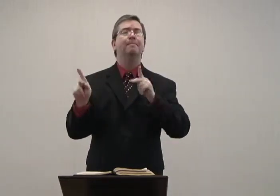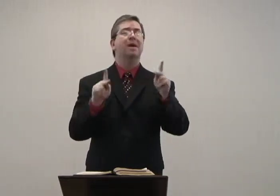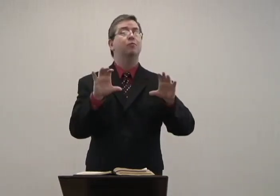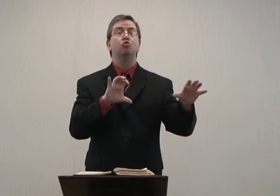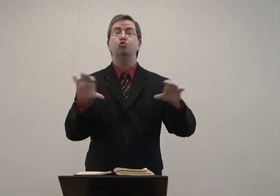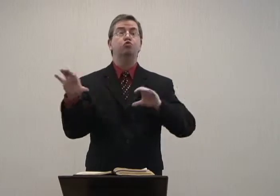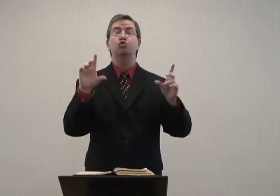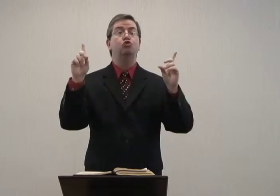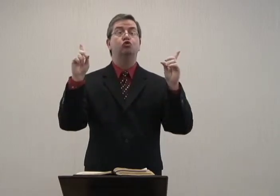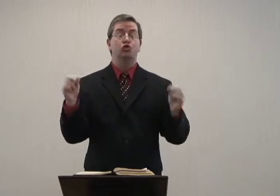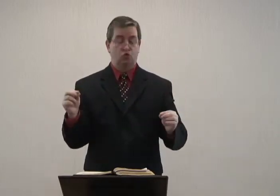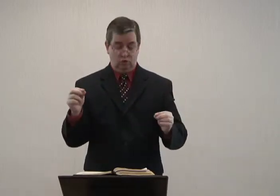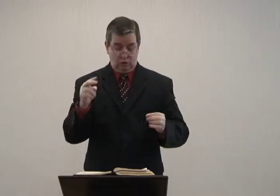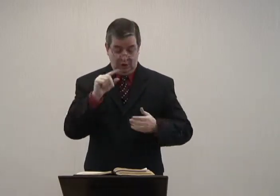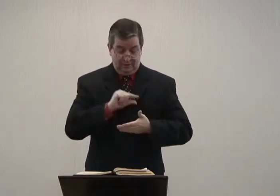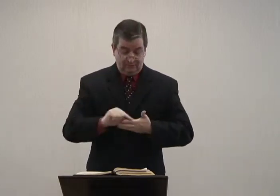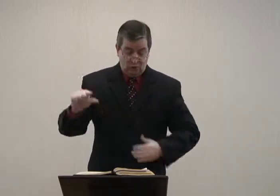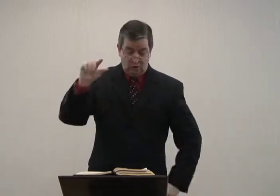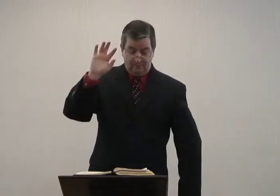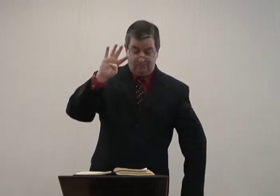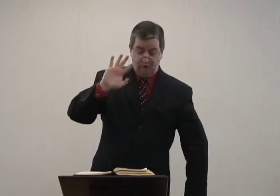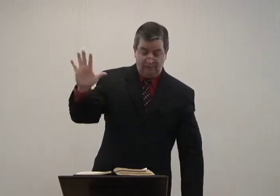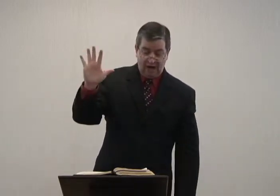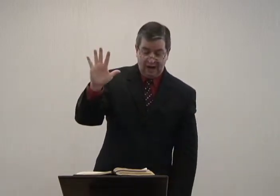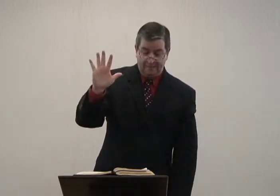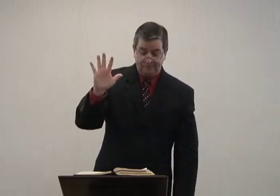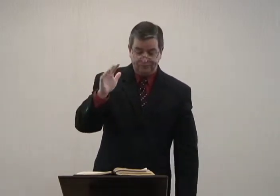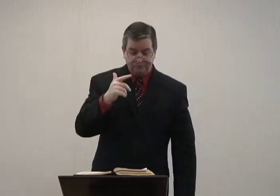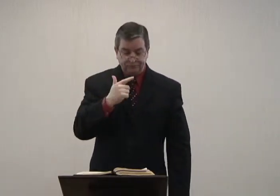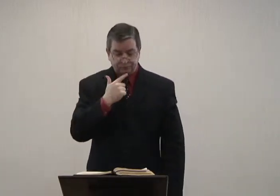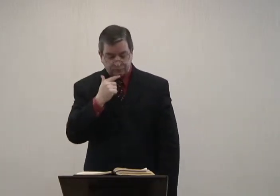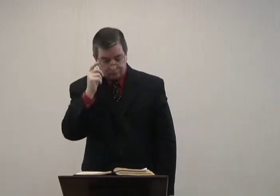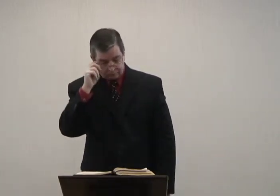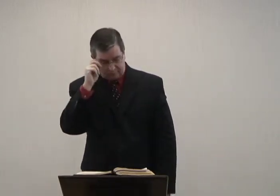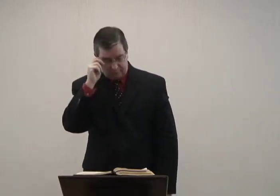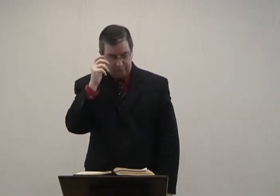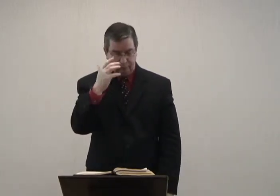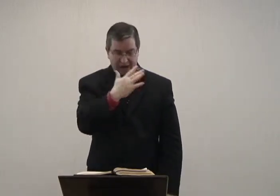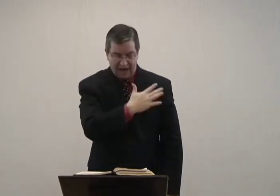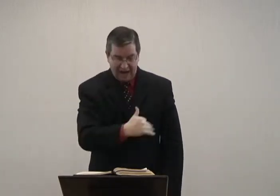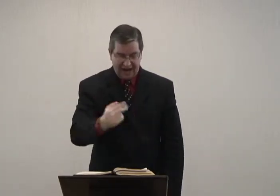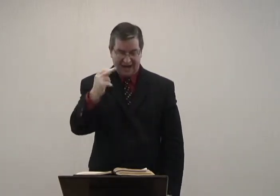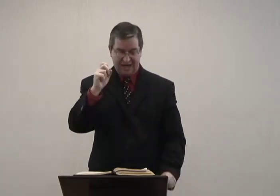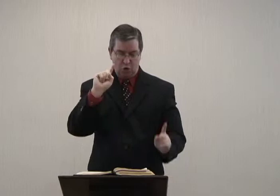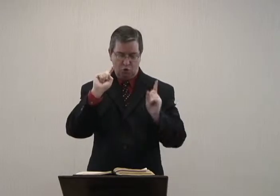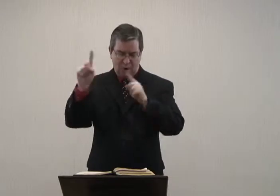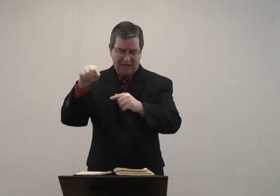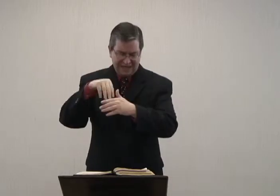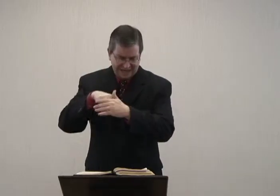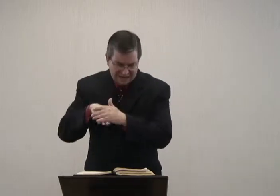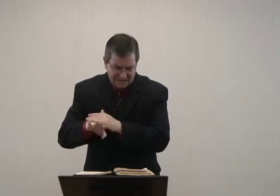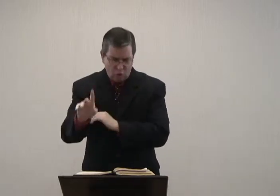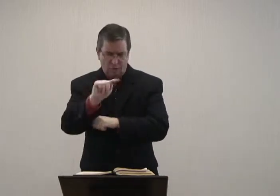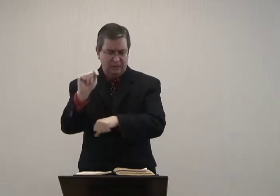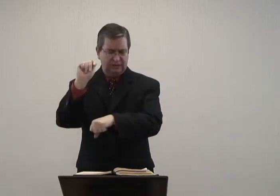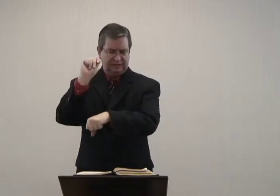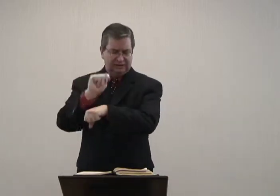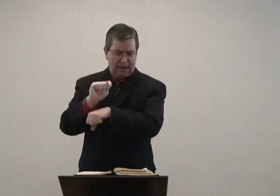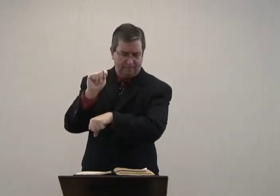Jesus went into the city, saw the temple. And what did he do? In verse 45. And he went